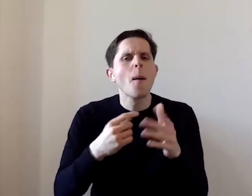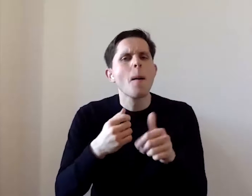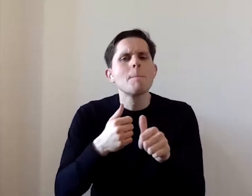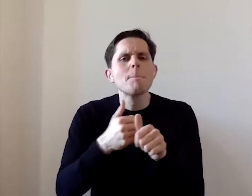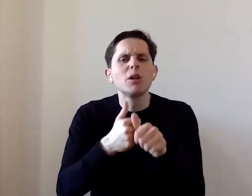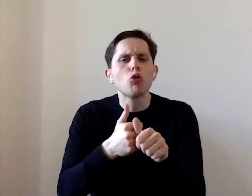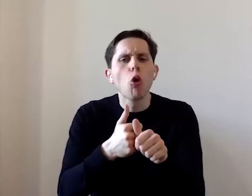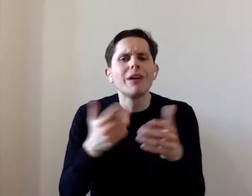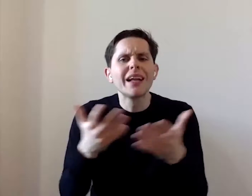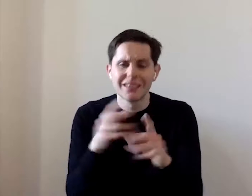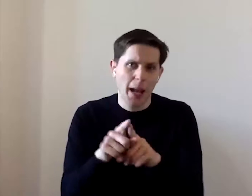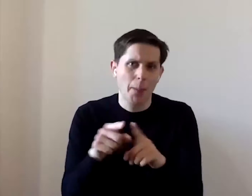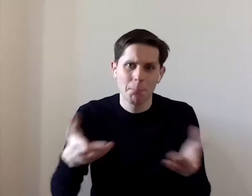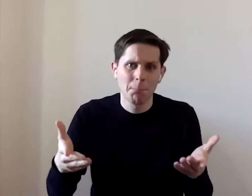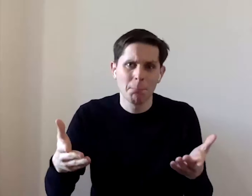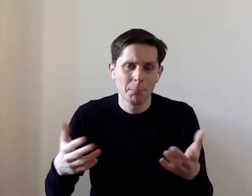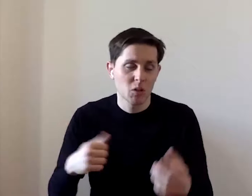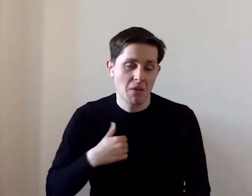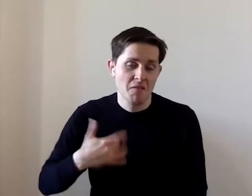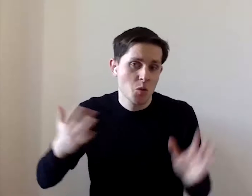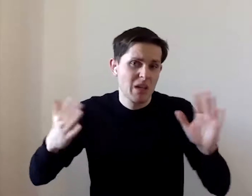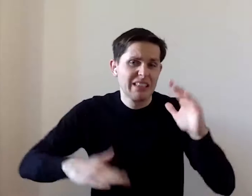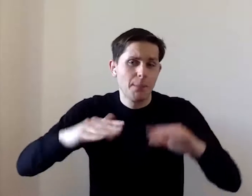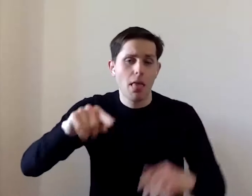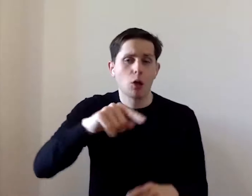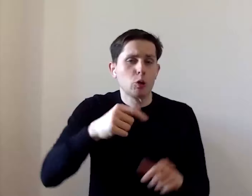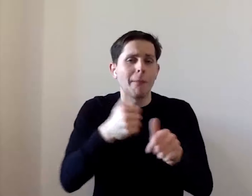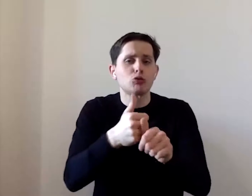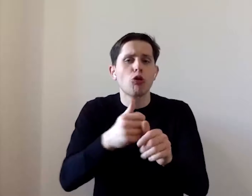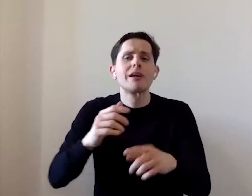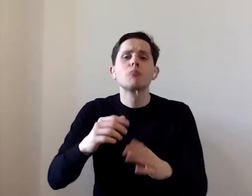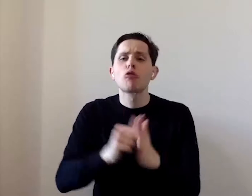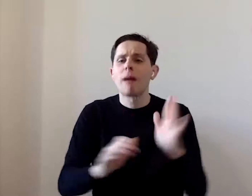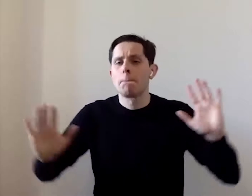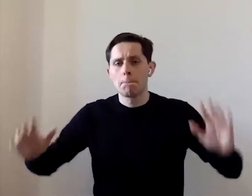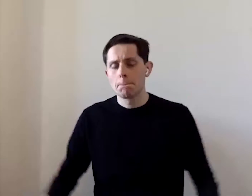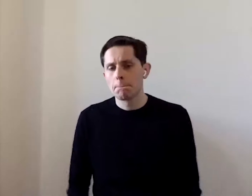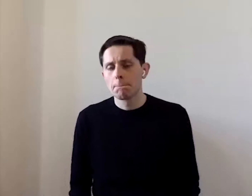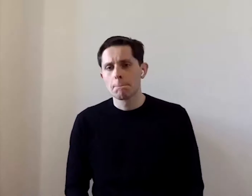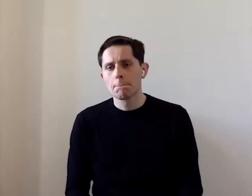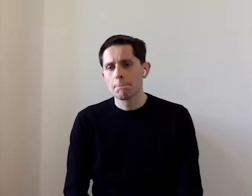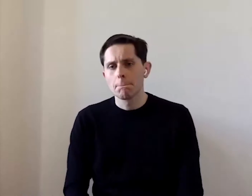sharing, a bit like how you have the RIBA mentoring anyway. That's my kind of initial